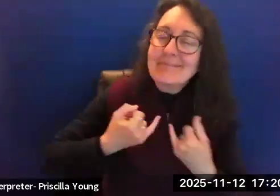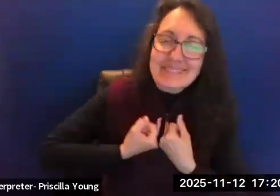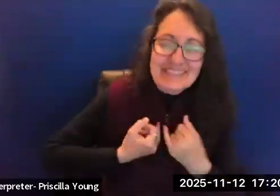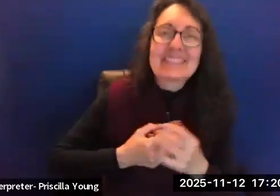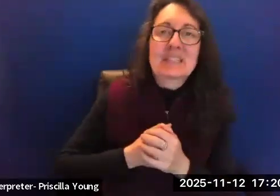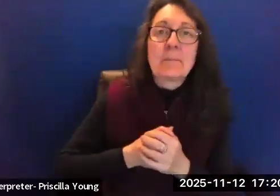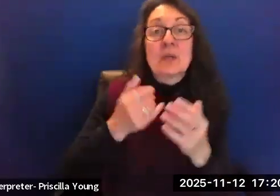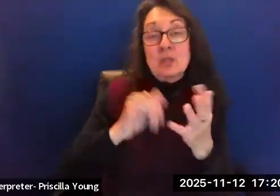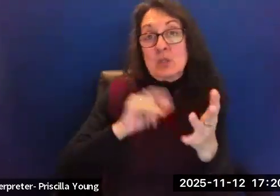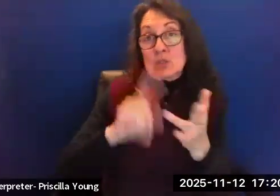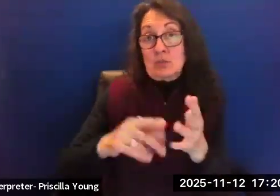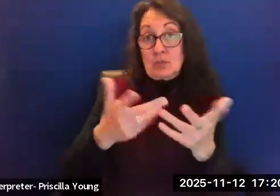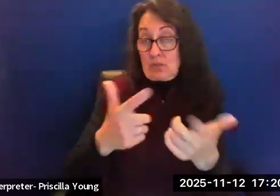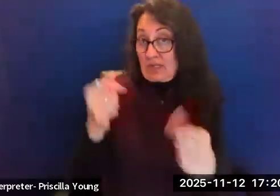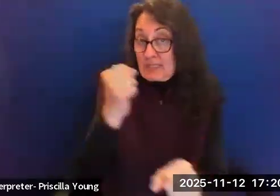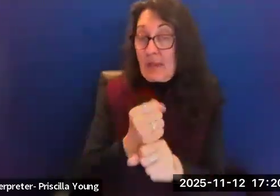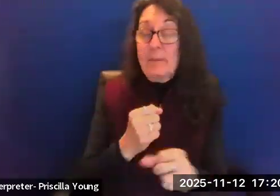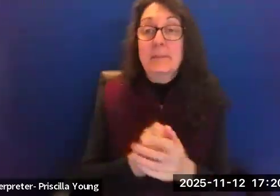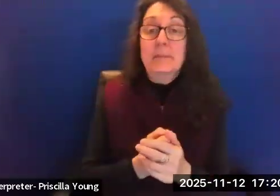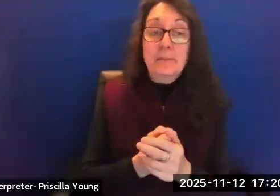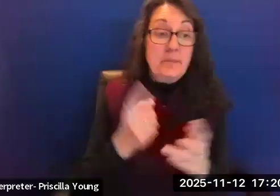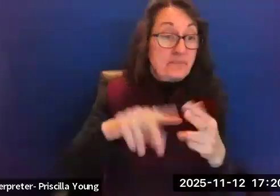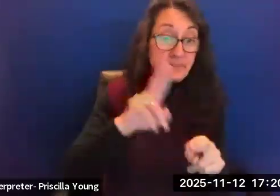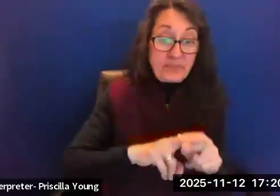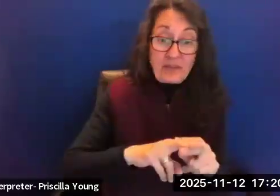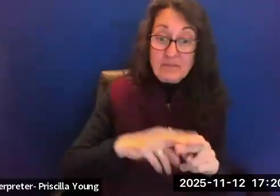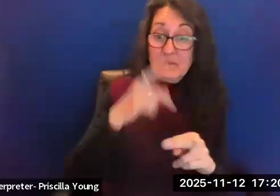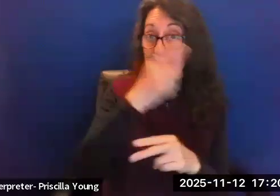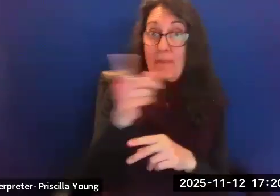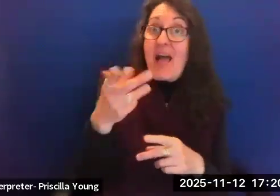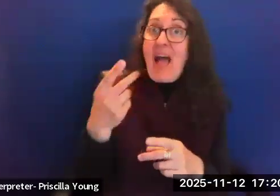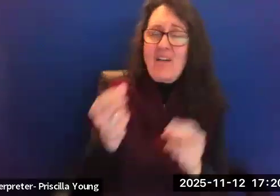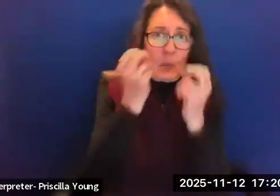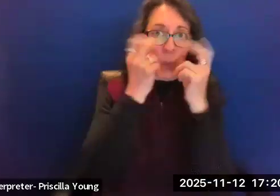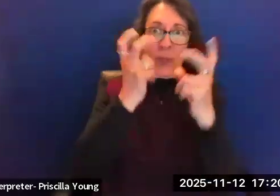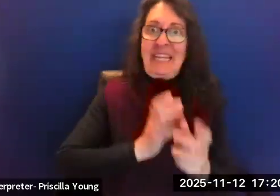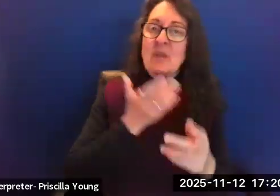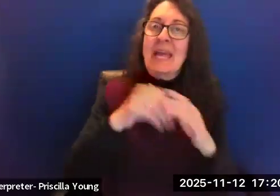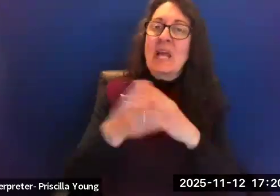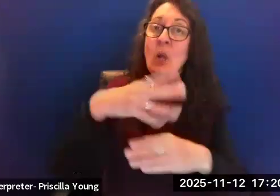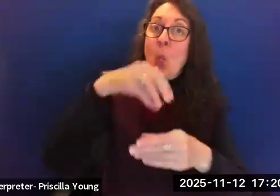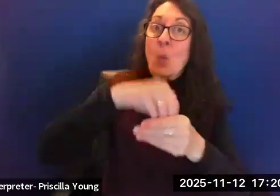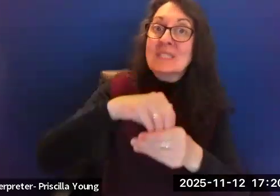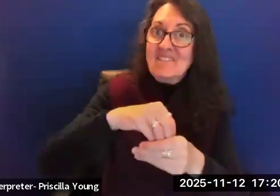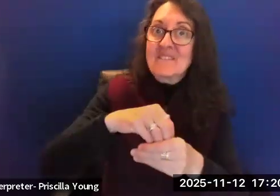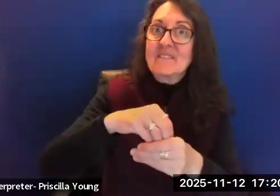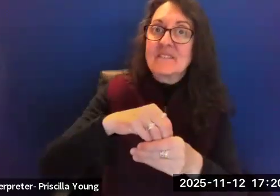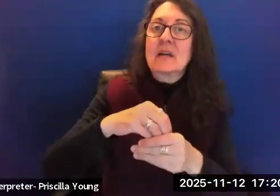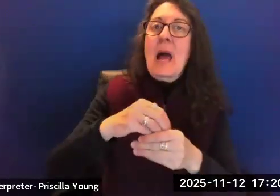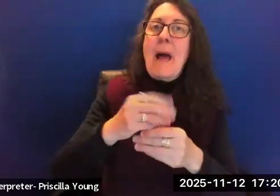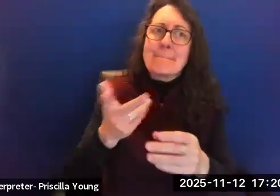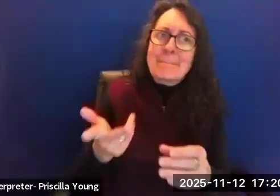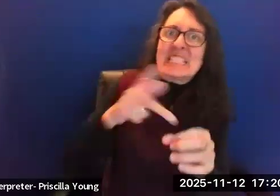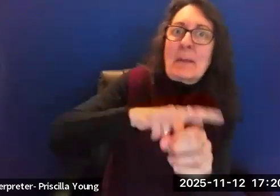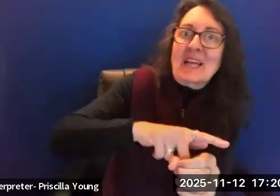So for example, if there's a real interest in inclusive participation, we're going to be basing